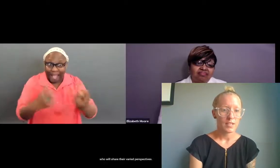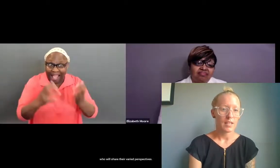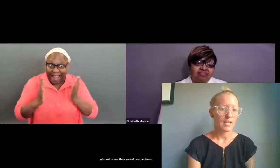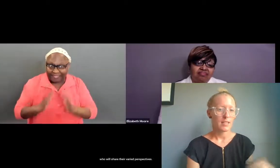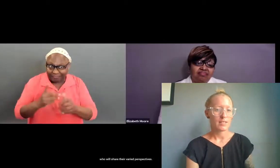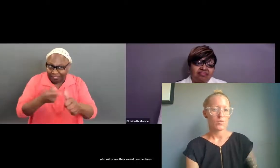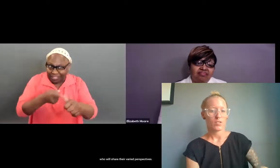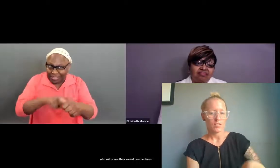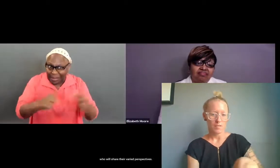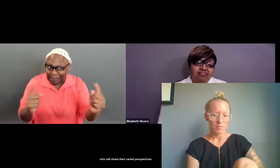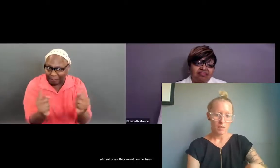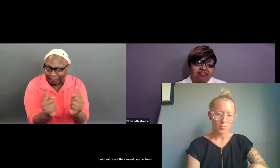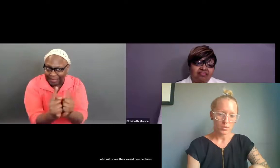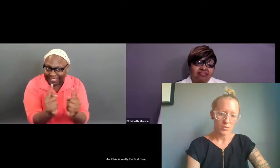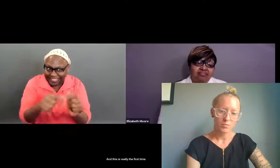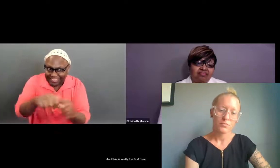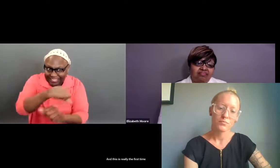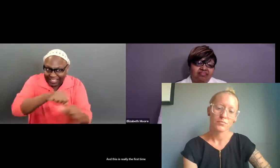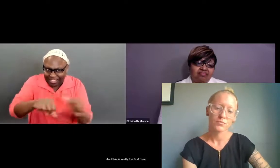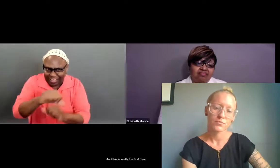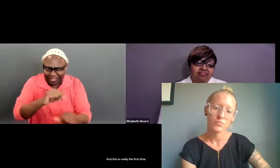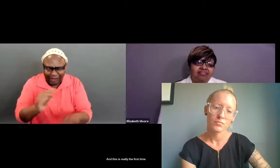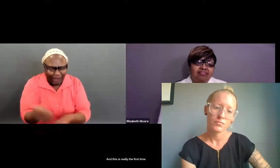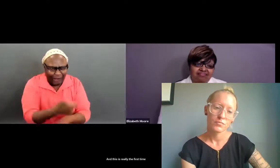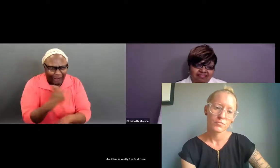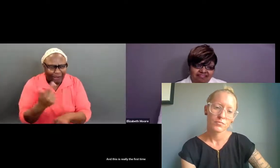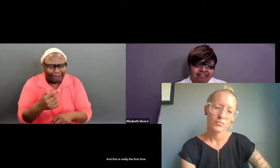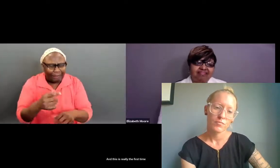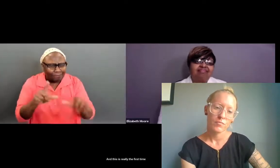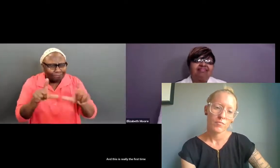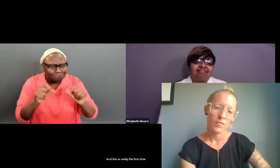discuss it and analyze it with our 7 members.